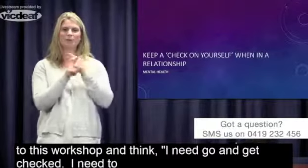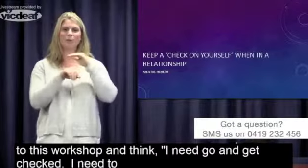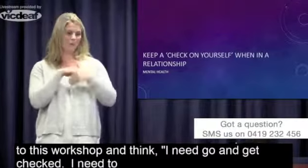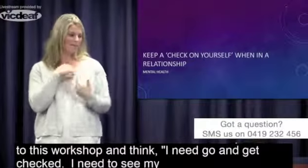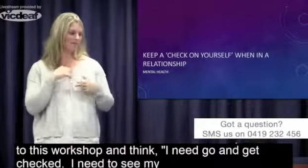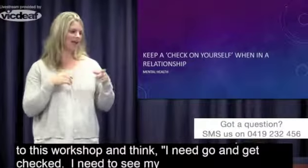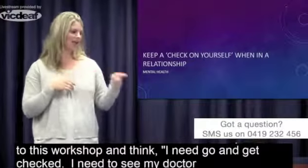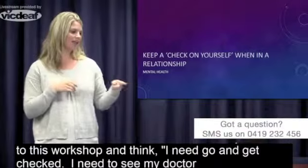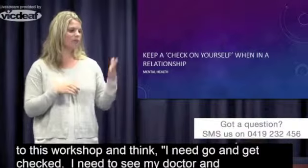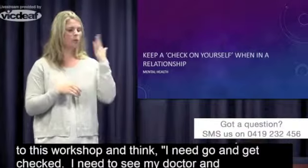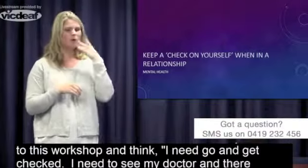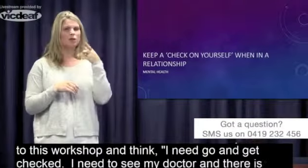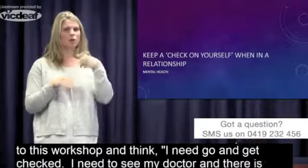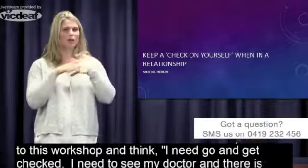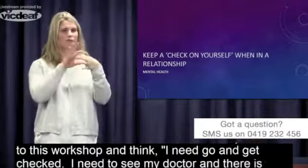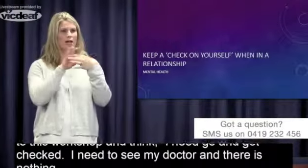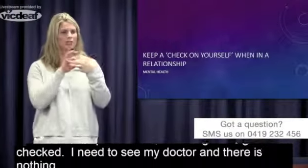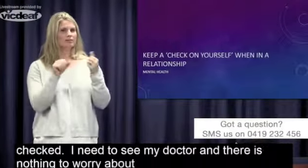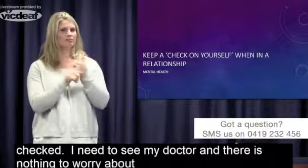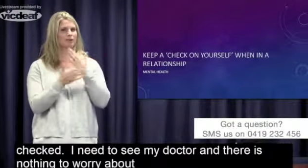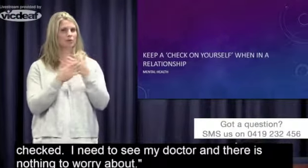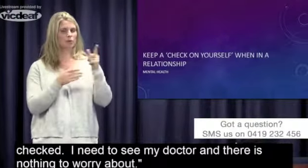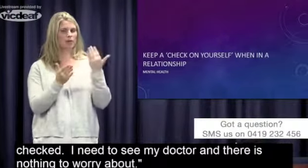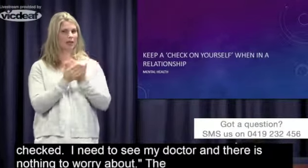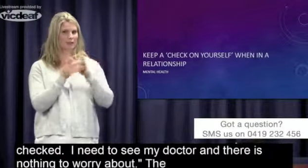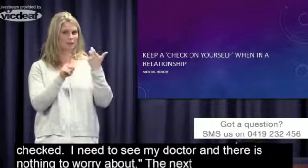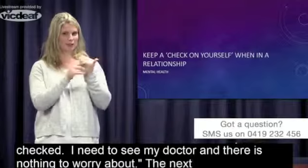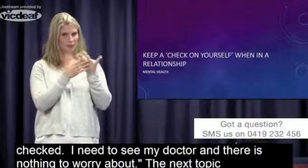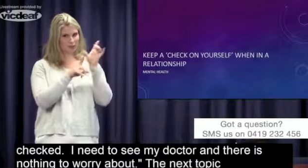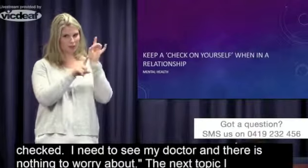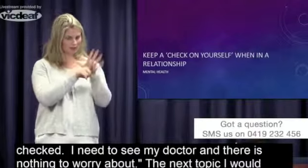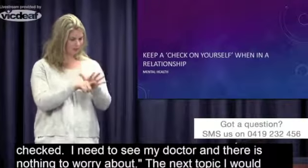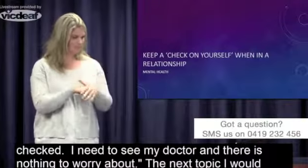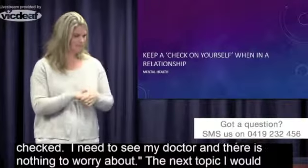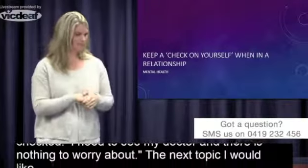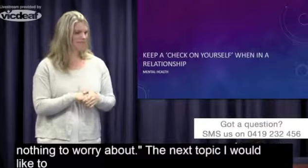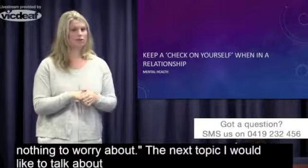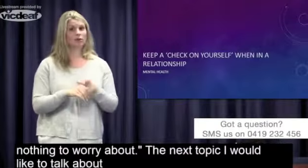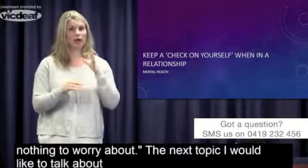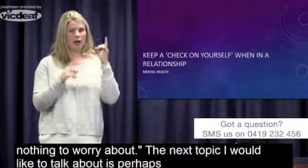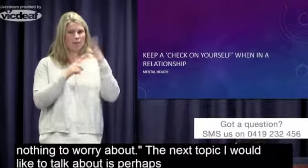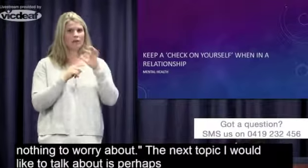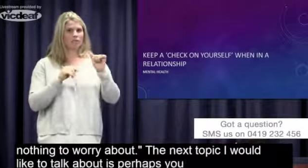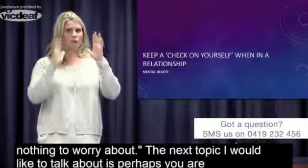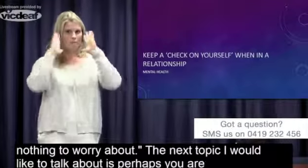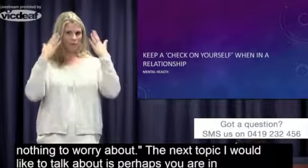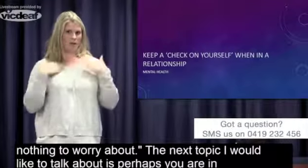Okay, the next topic I'd like to talk about is if perhaps you're in a relationship, you need to keep a check of